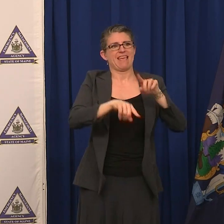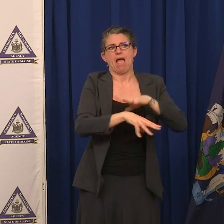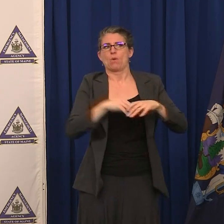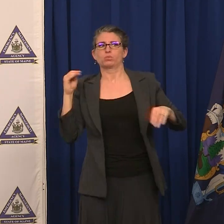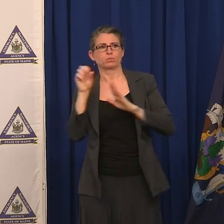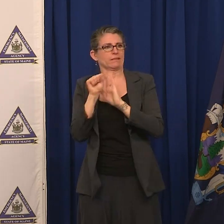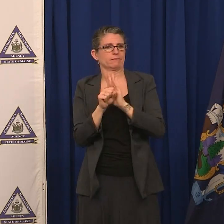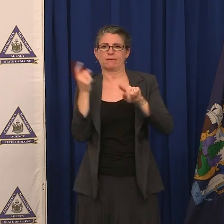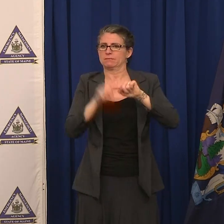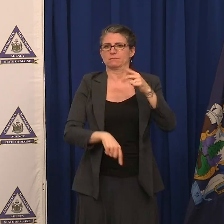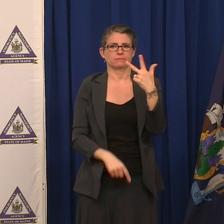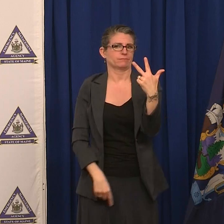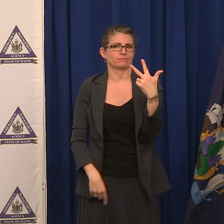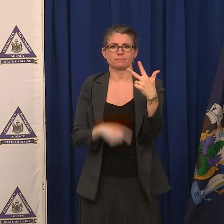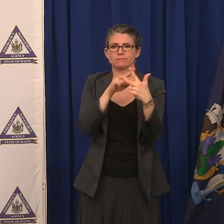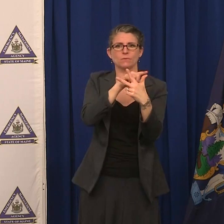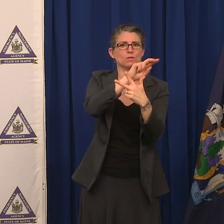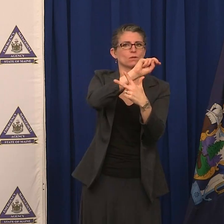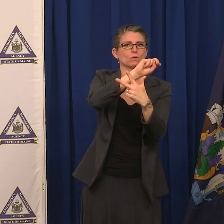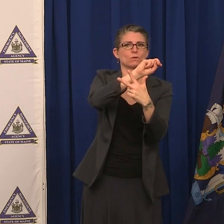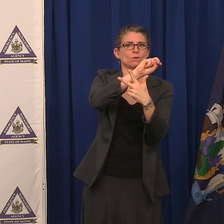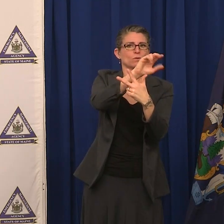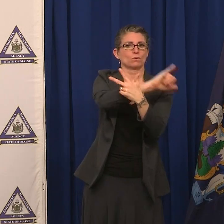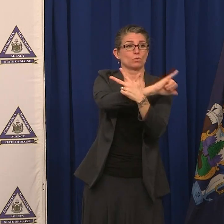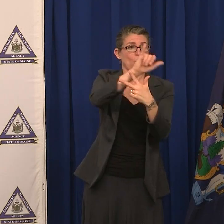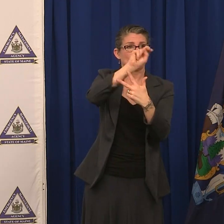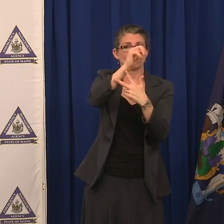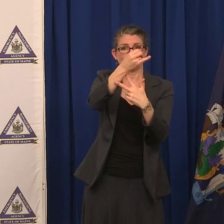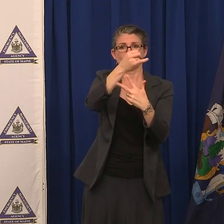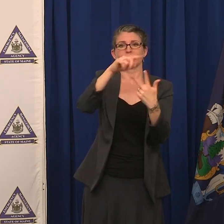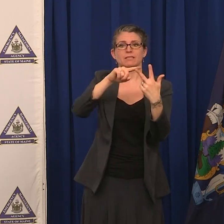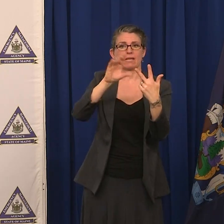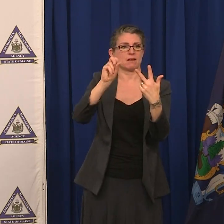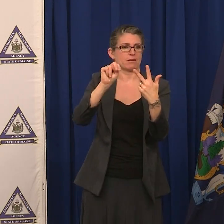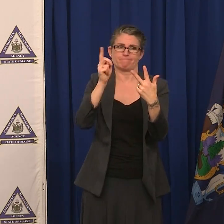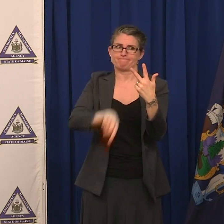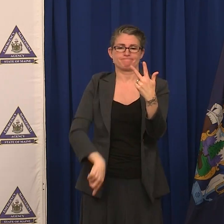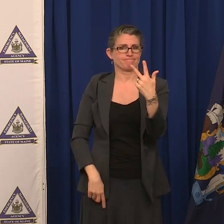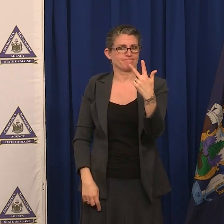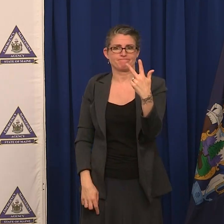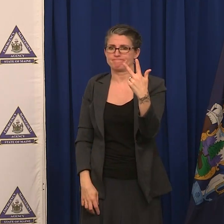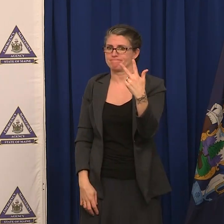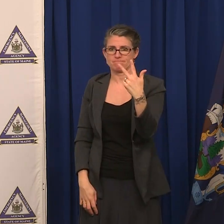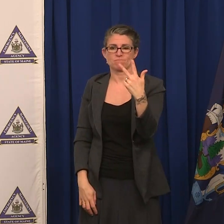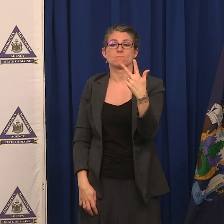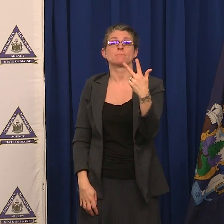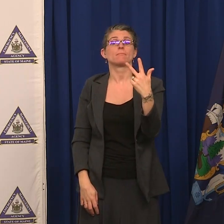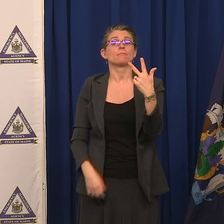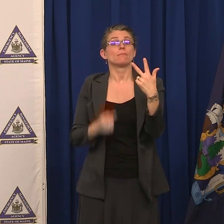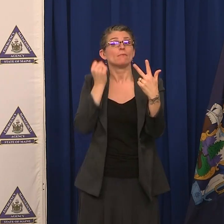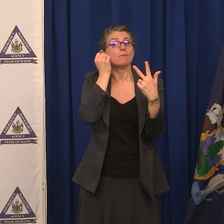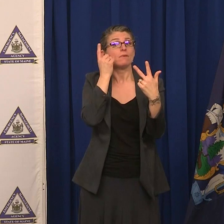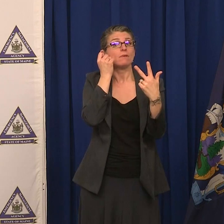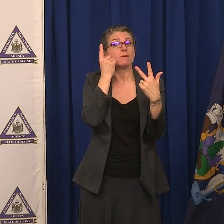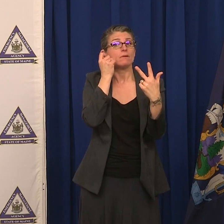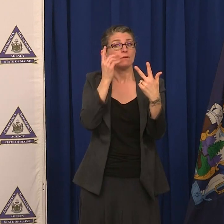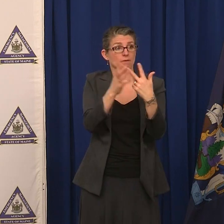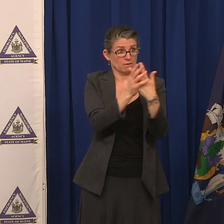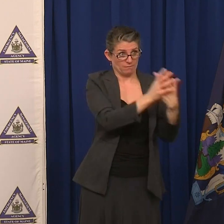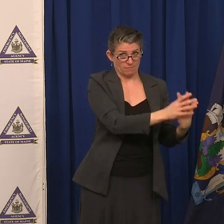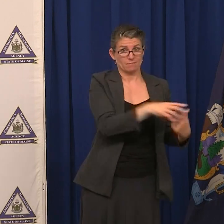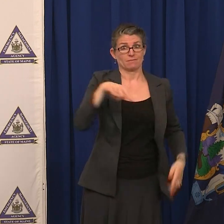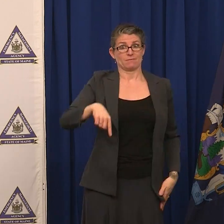It has been here for quite some time. It is widely circulating in at least two of our most populous counties, and